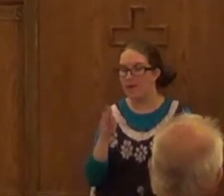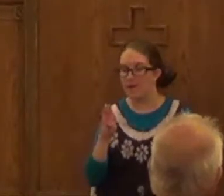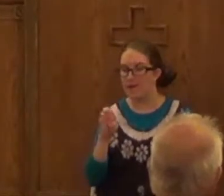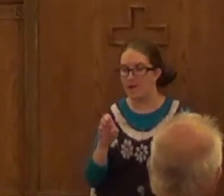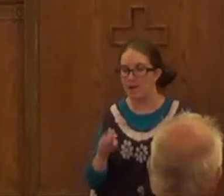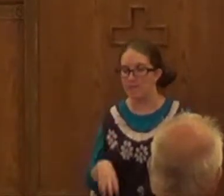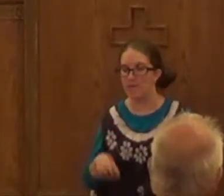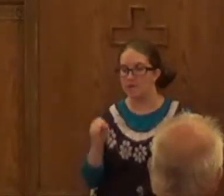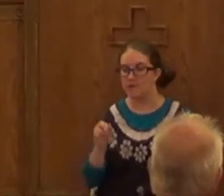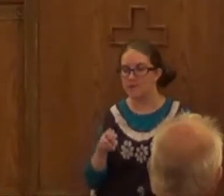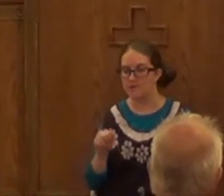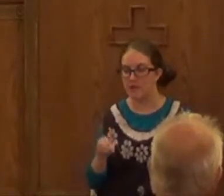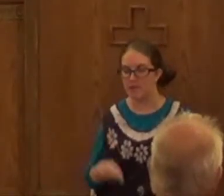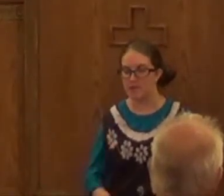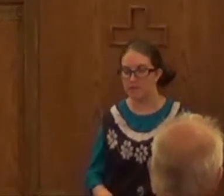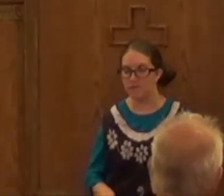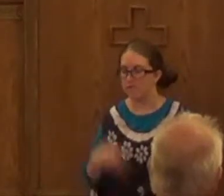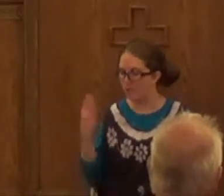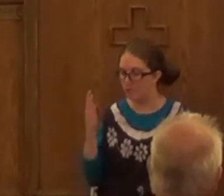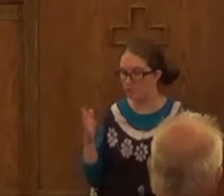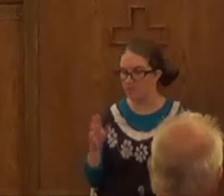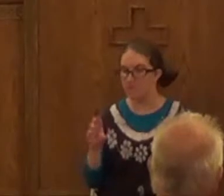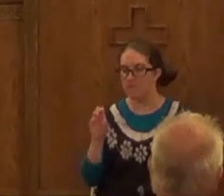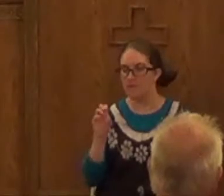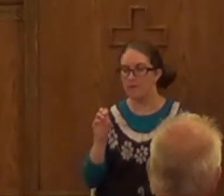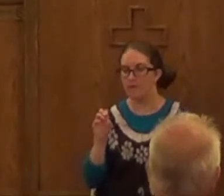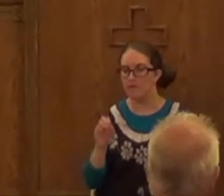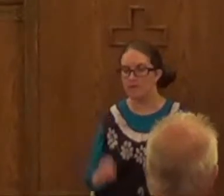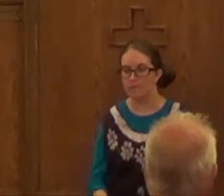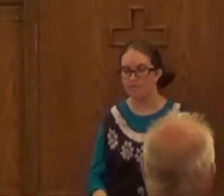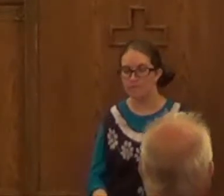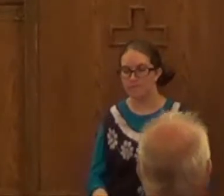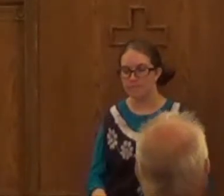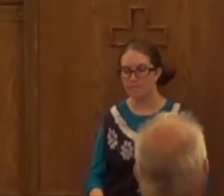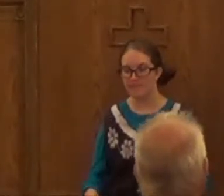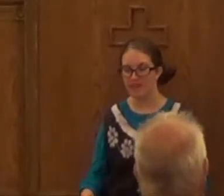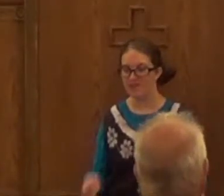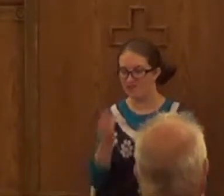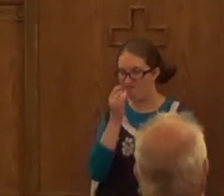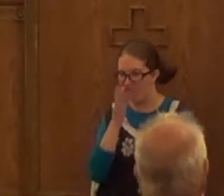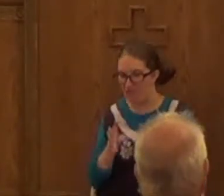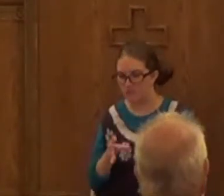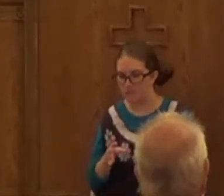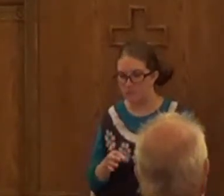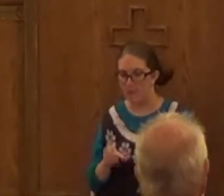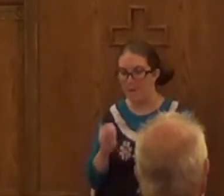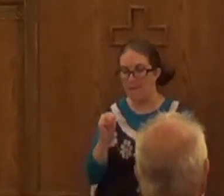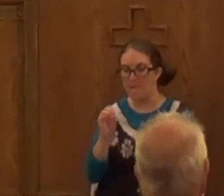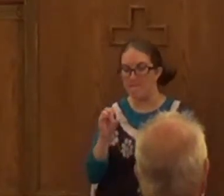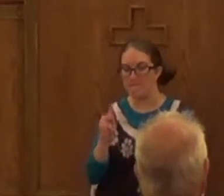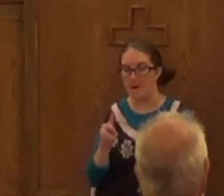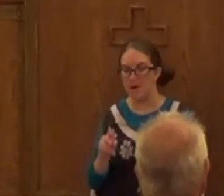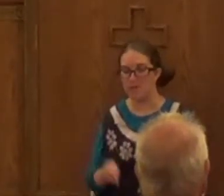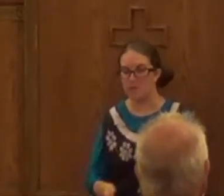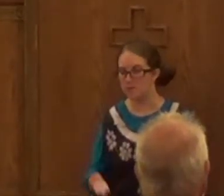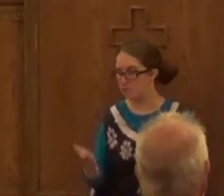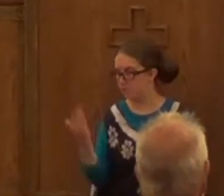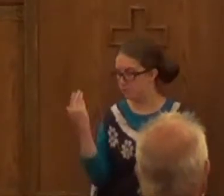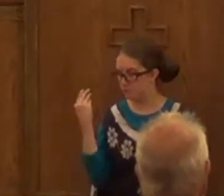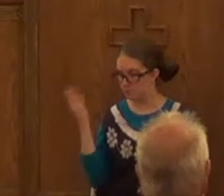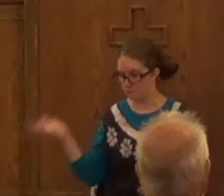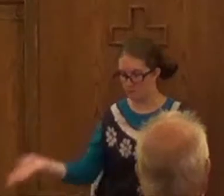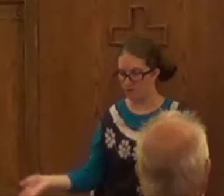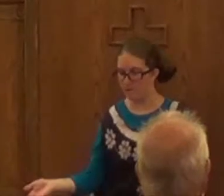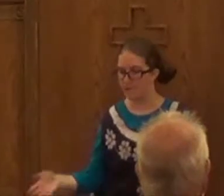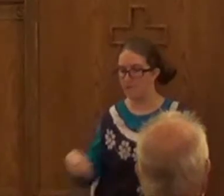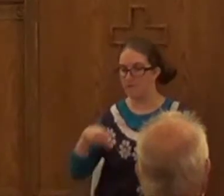Sarah had, from what Abraham and Hagar had created. There was some bitterness and some mockingness left over from the